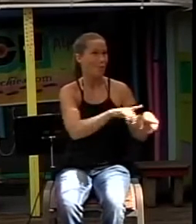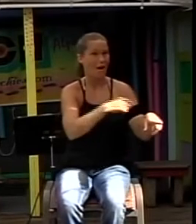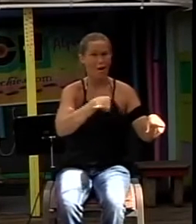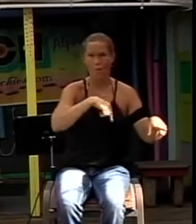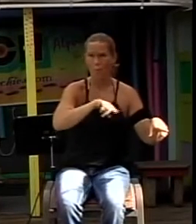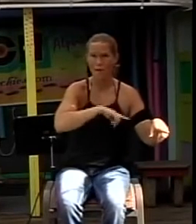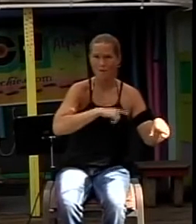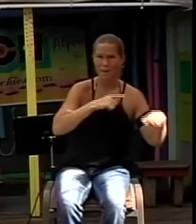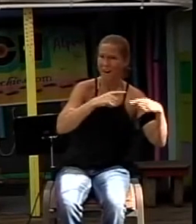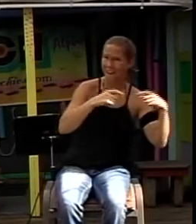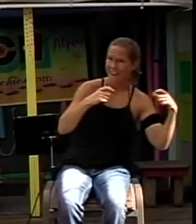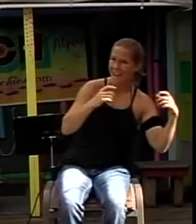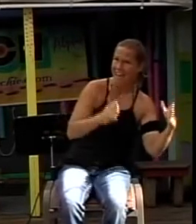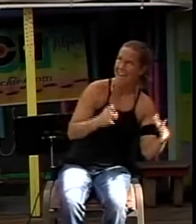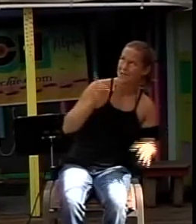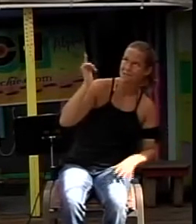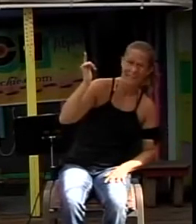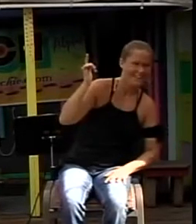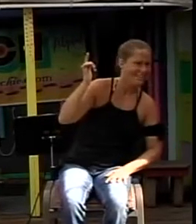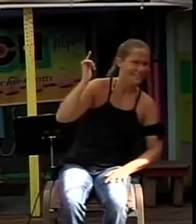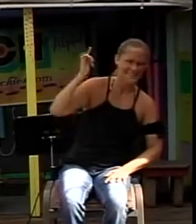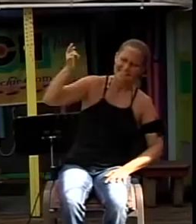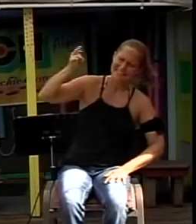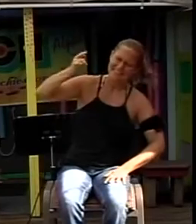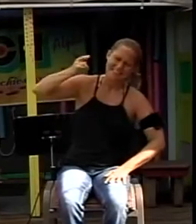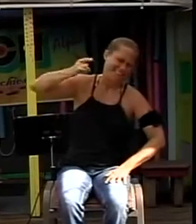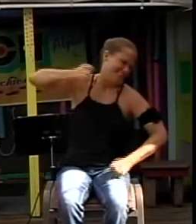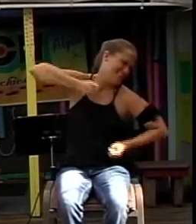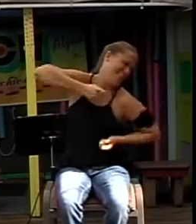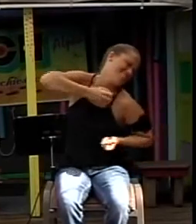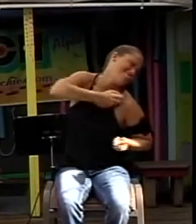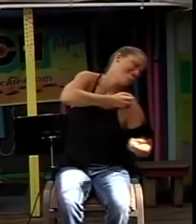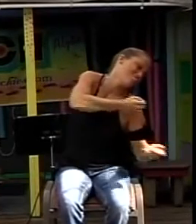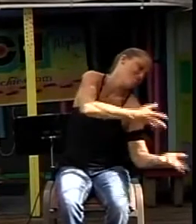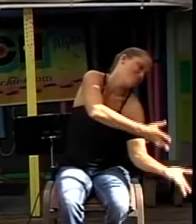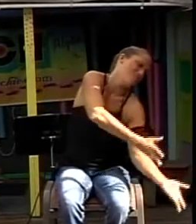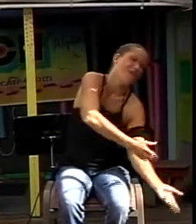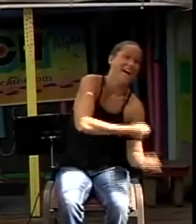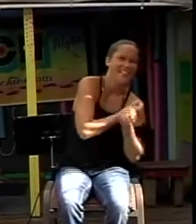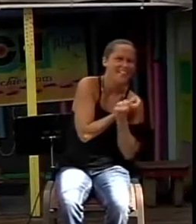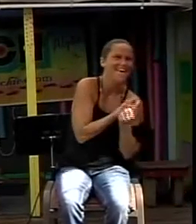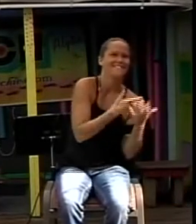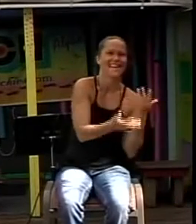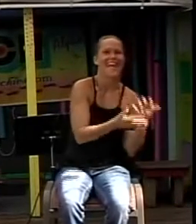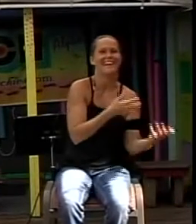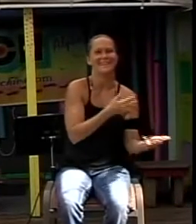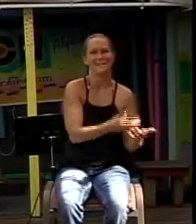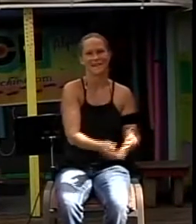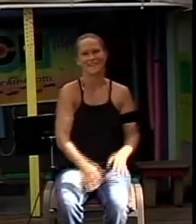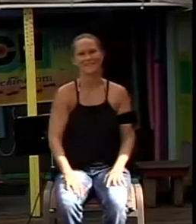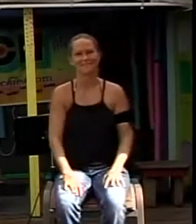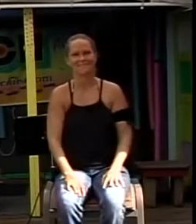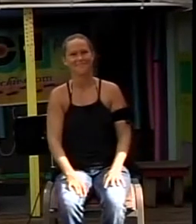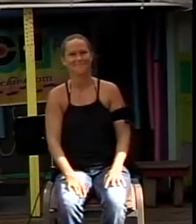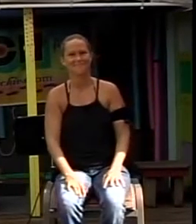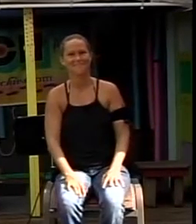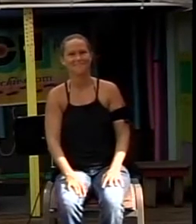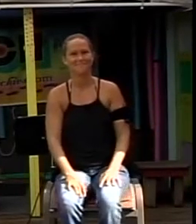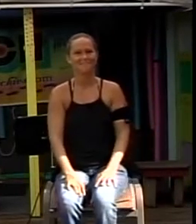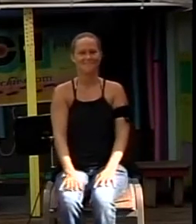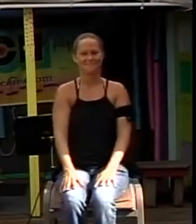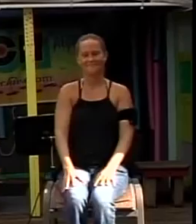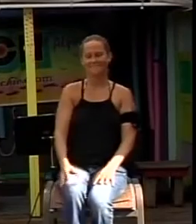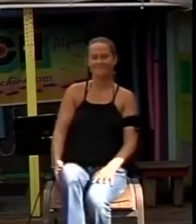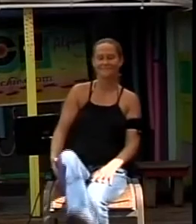You don't have to fear God. Well, the Bible says to have a healthy fear of God. Yeah. fearing God was before you were